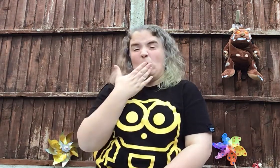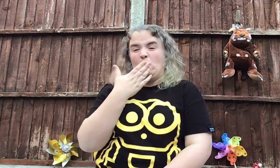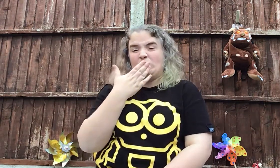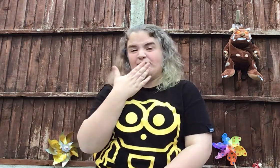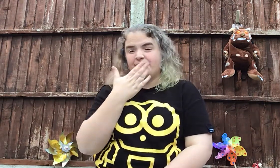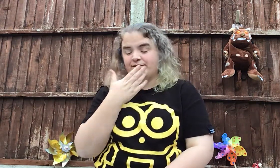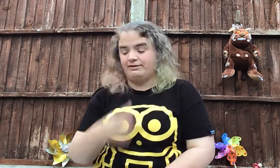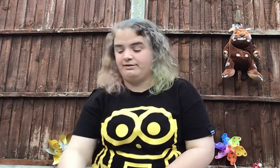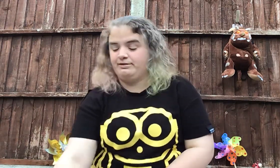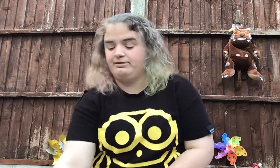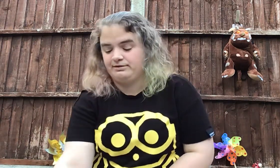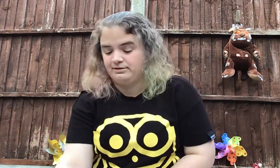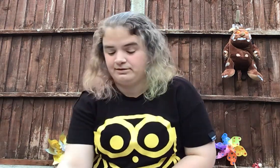bored.